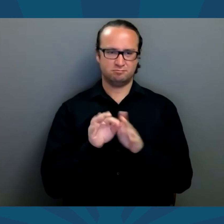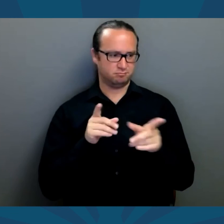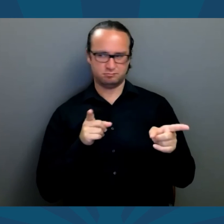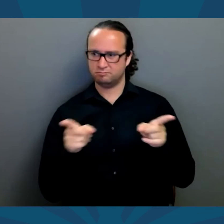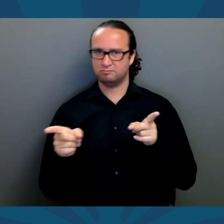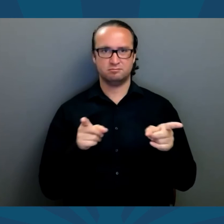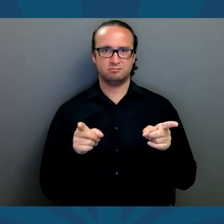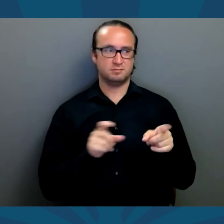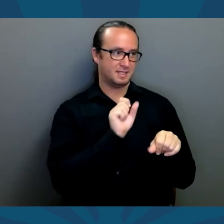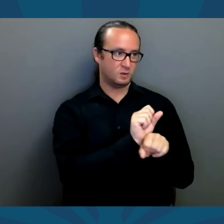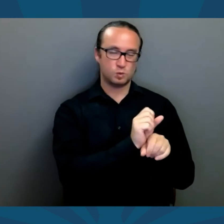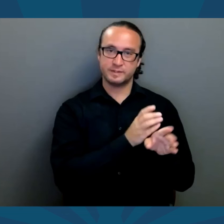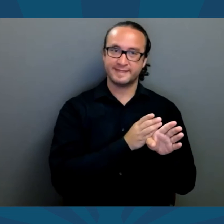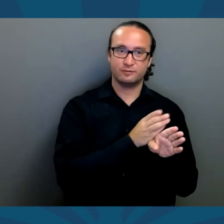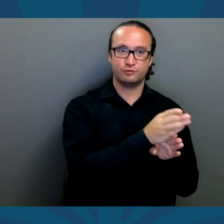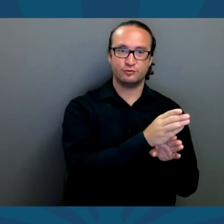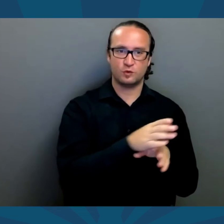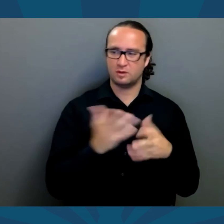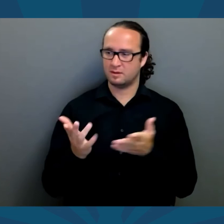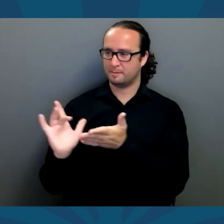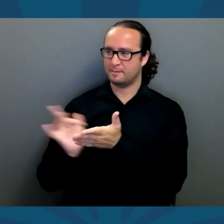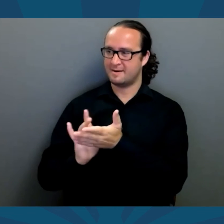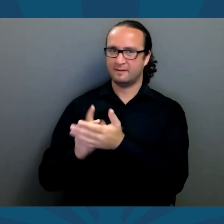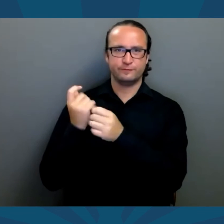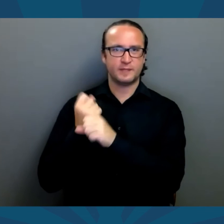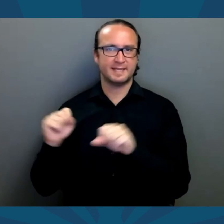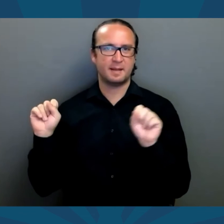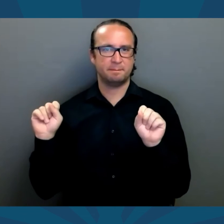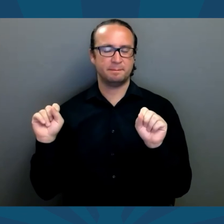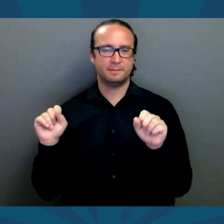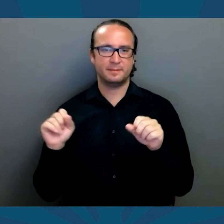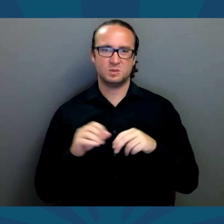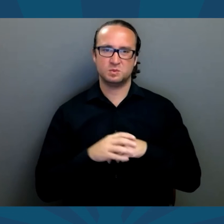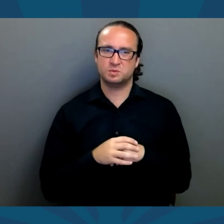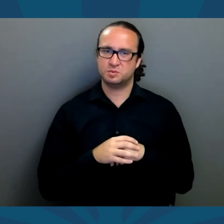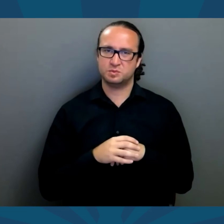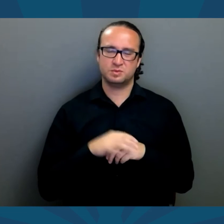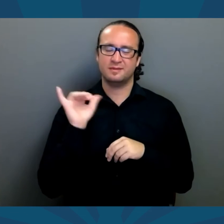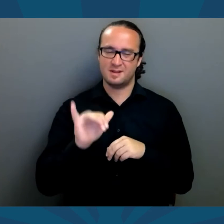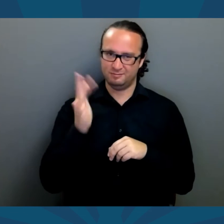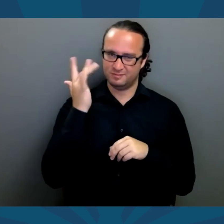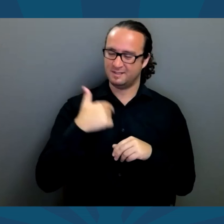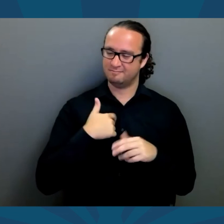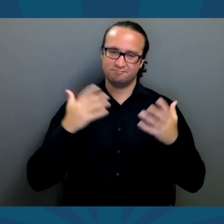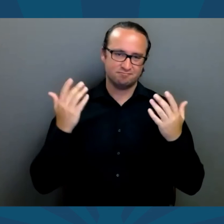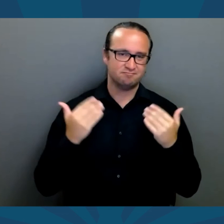And you're being forced to choose between your career and medical freedom.